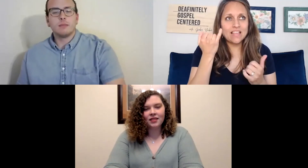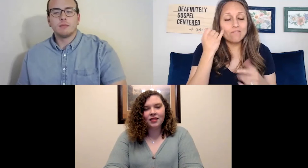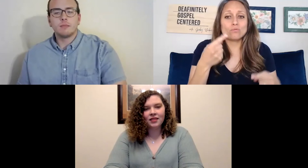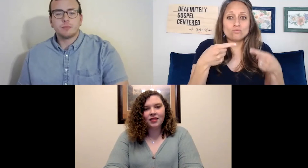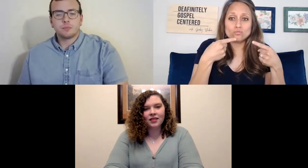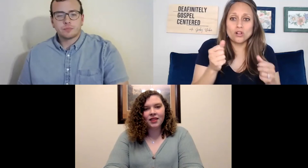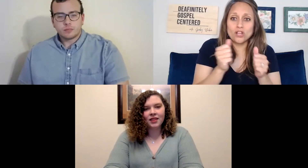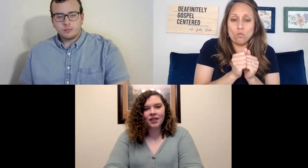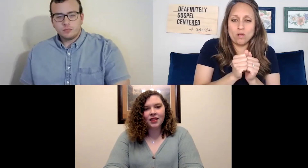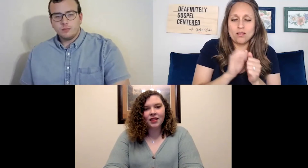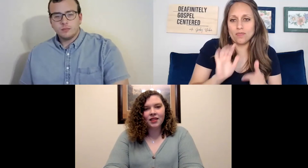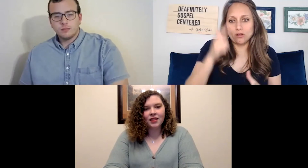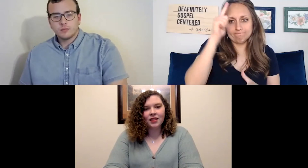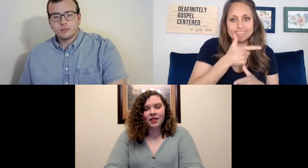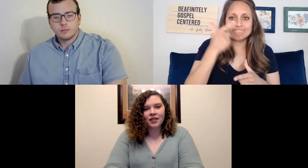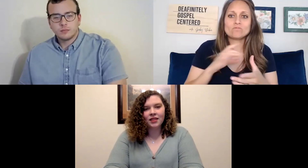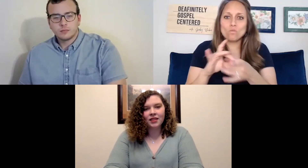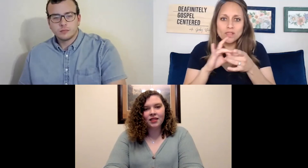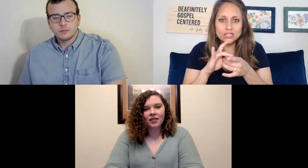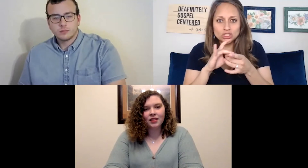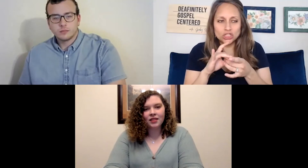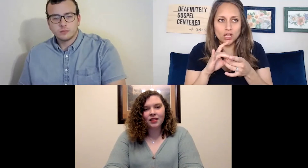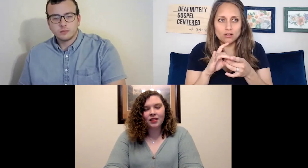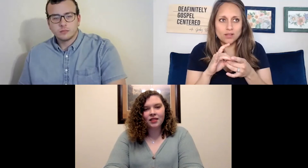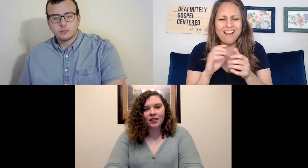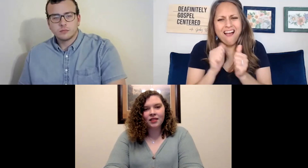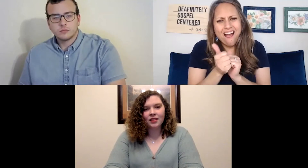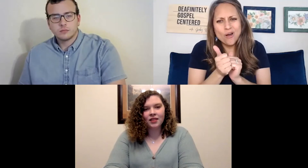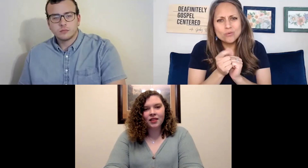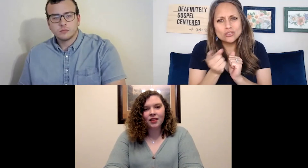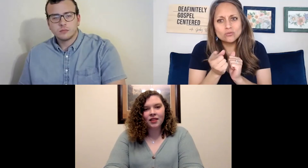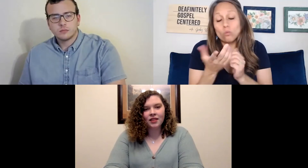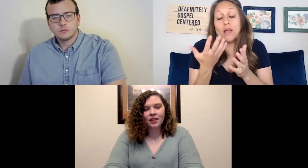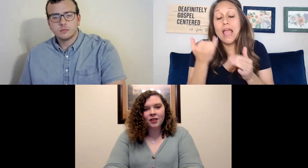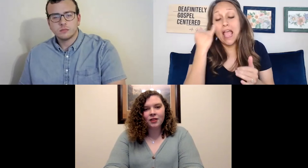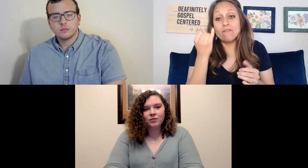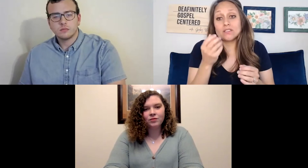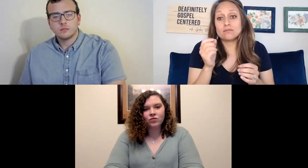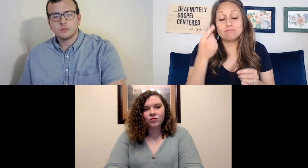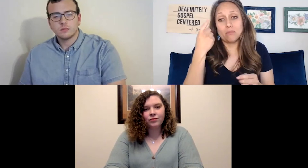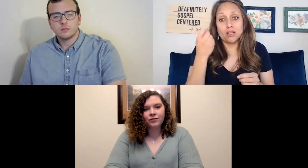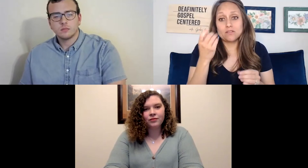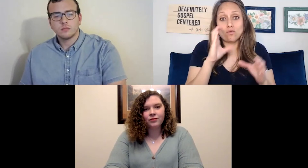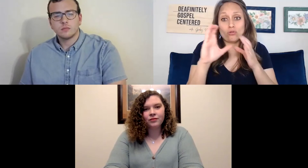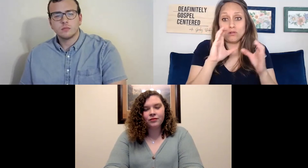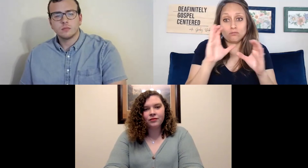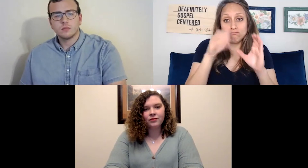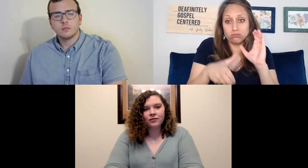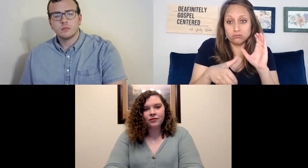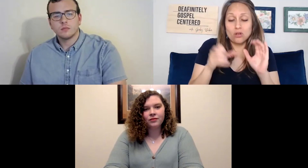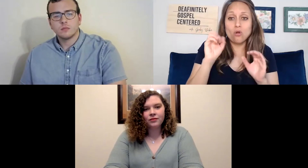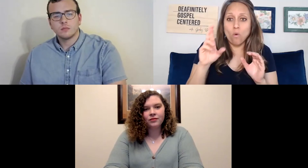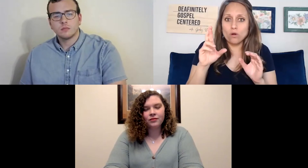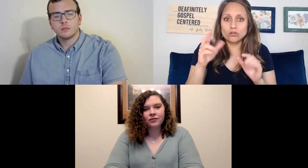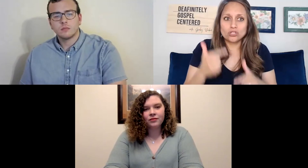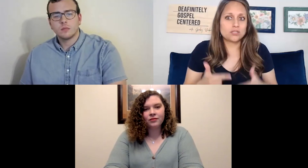now, if you are struggling with your sibling relationship, or I guess, maybe there's